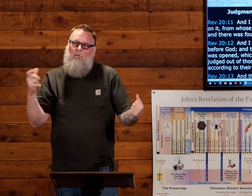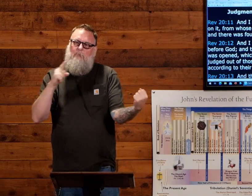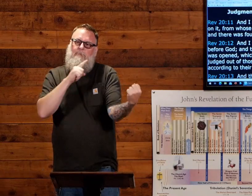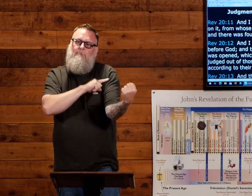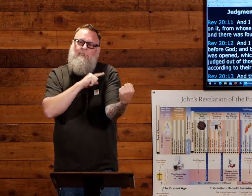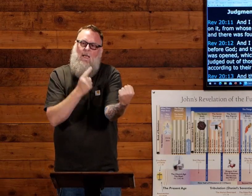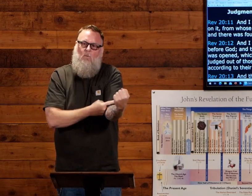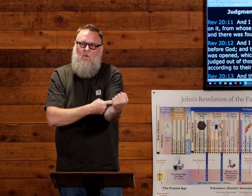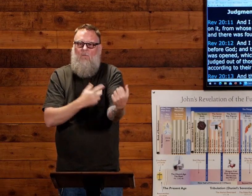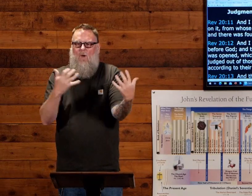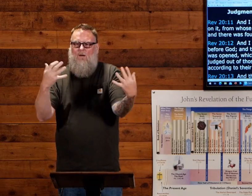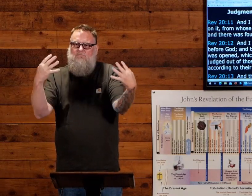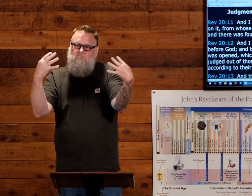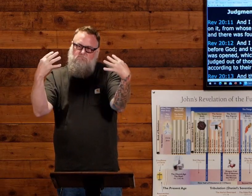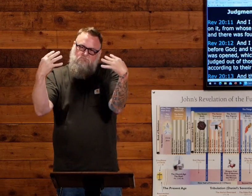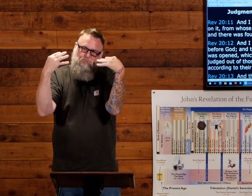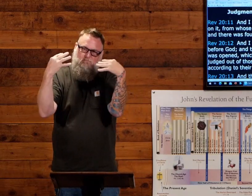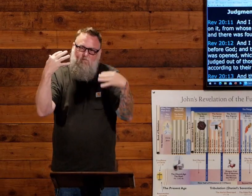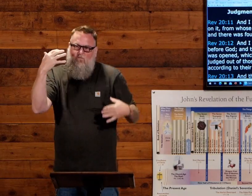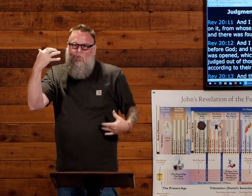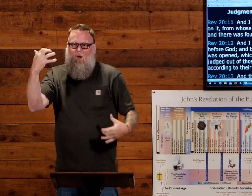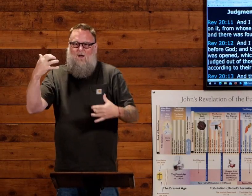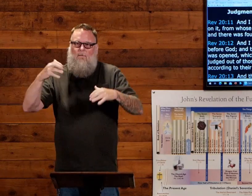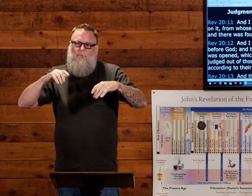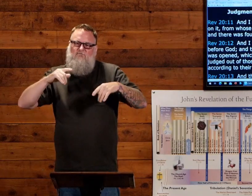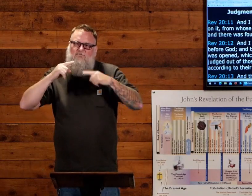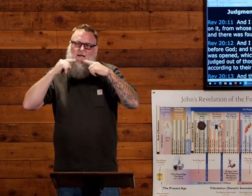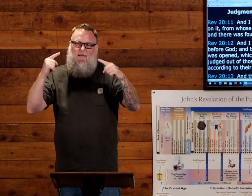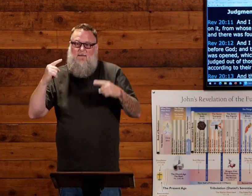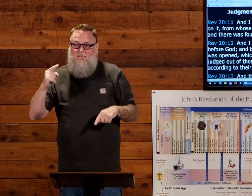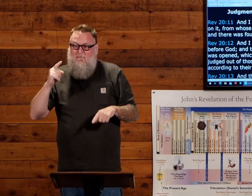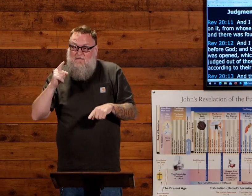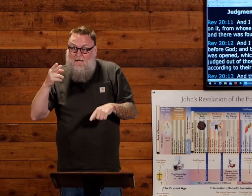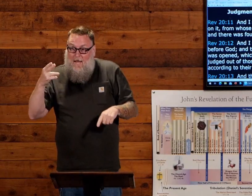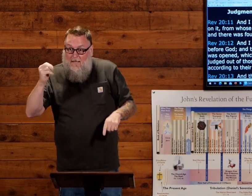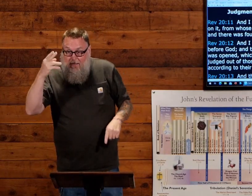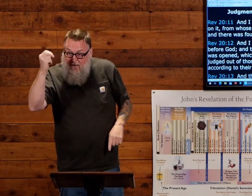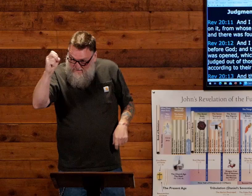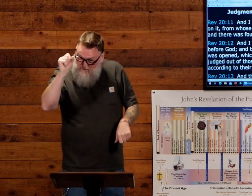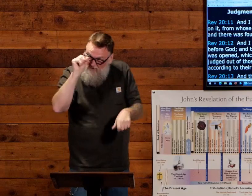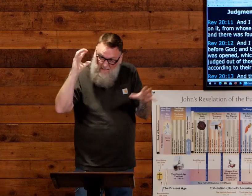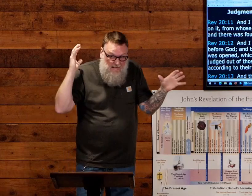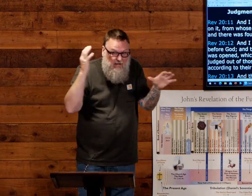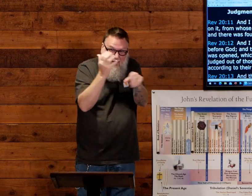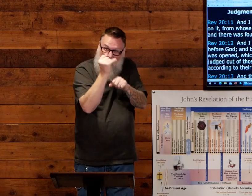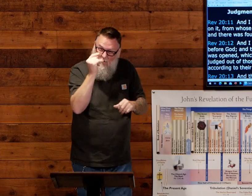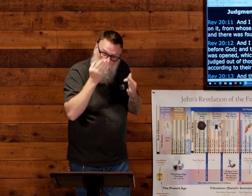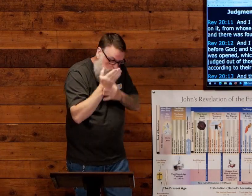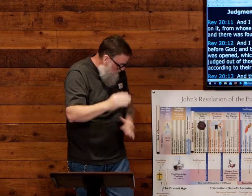think about greed and power and attention and fame.